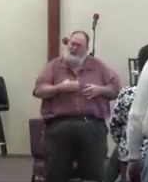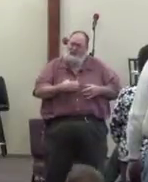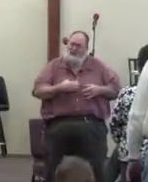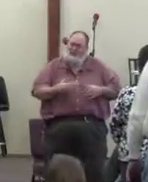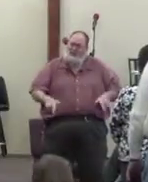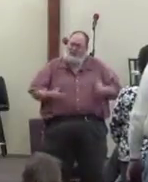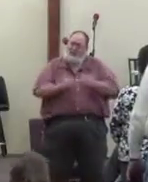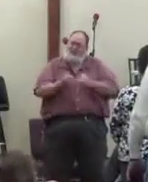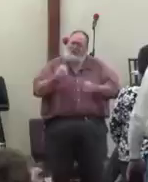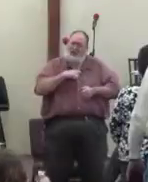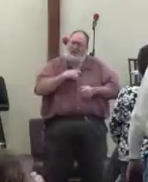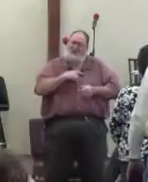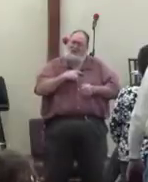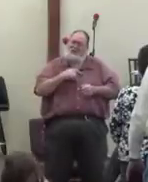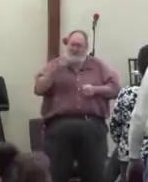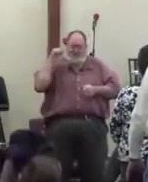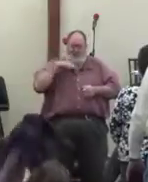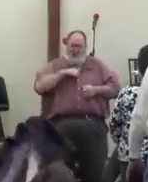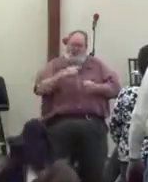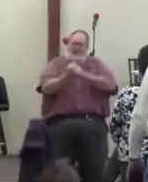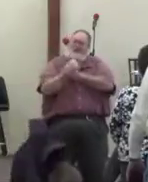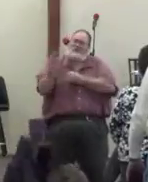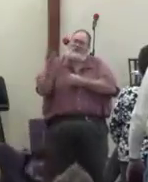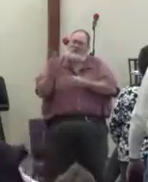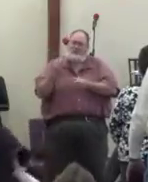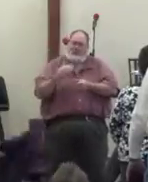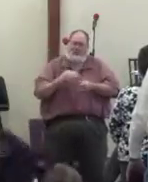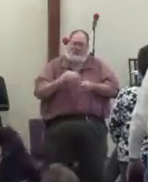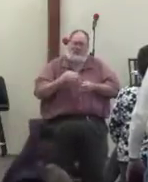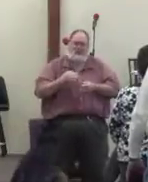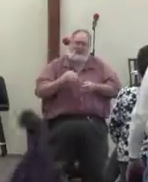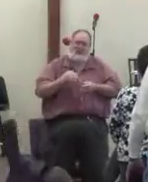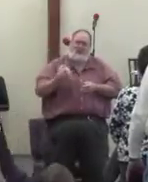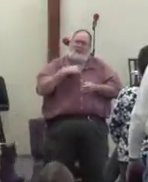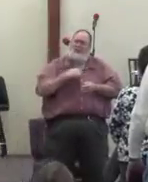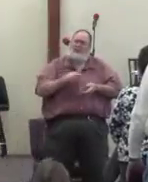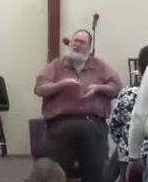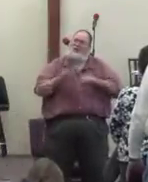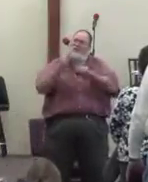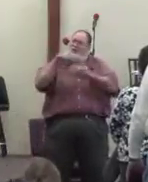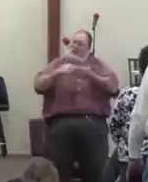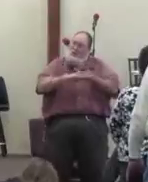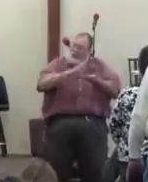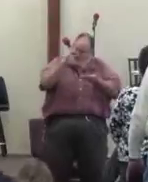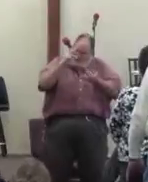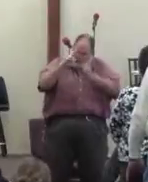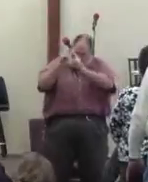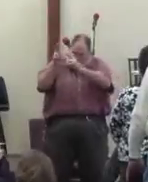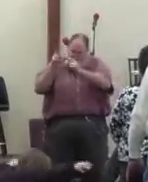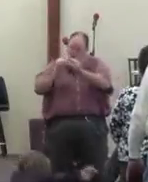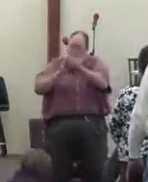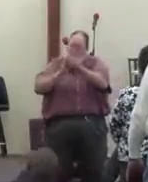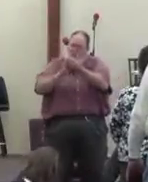to have us love you back. So, Lord, we're here. We give you all the glory. We give you all the honor. And we give you all the